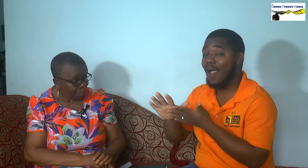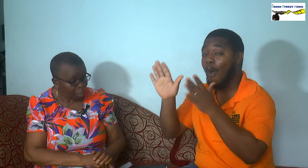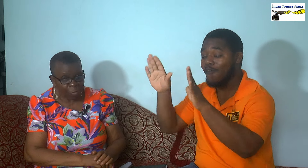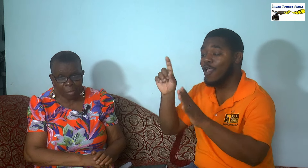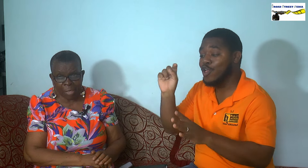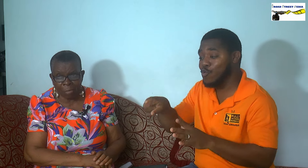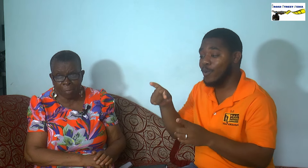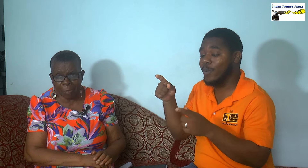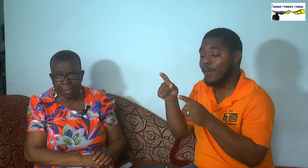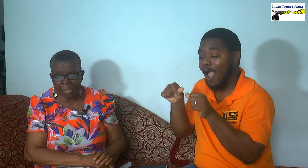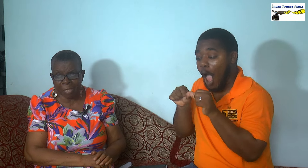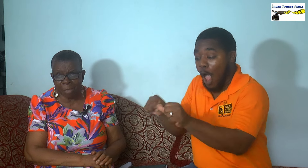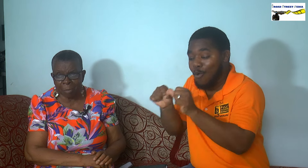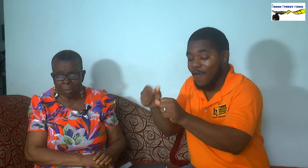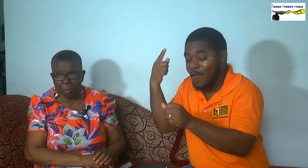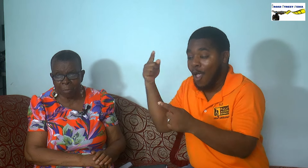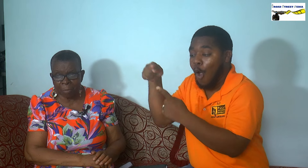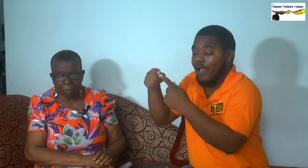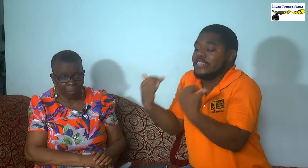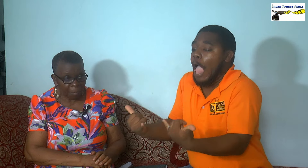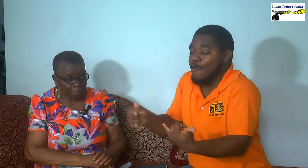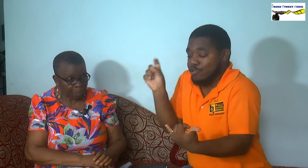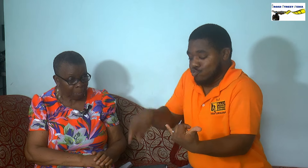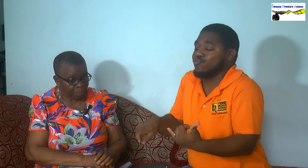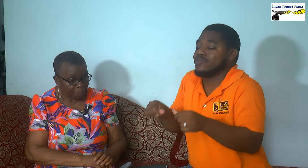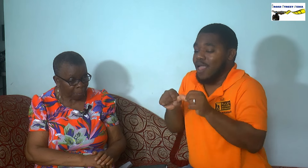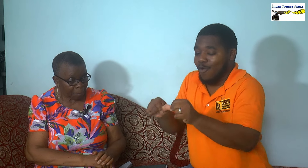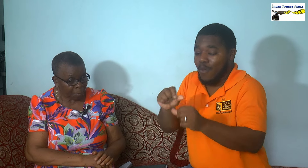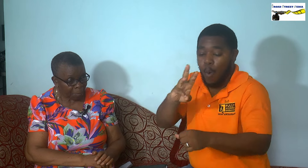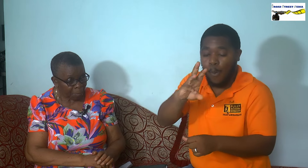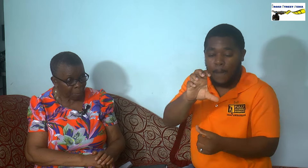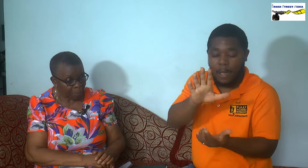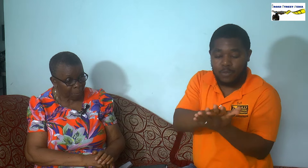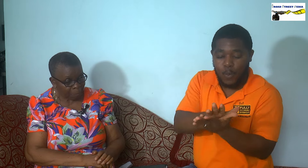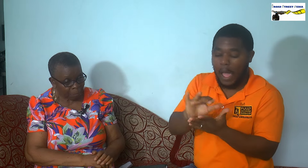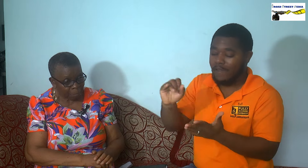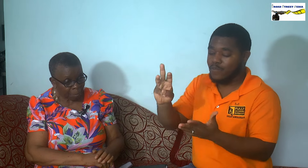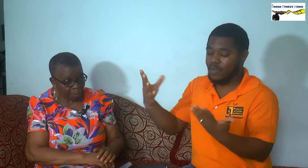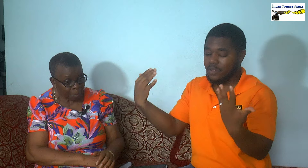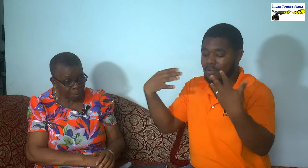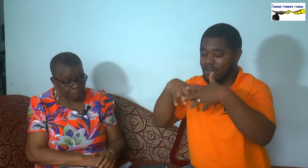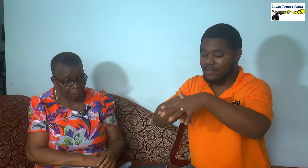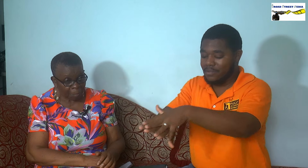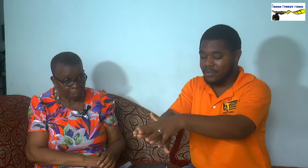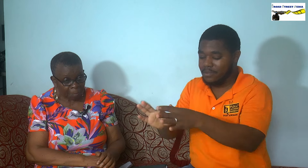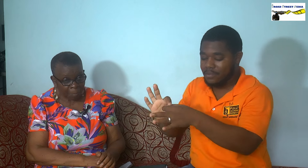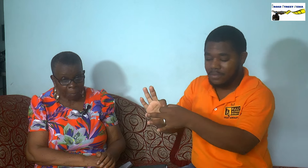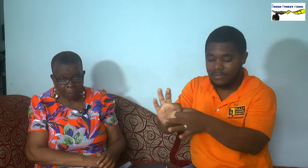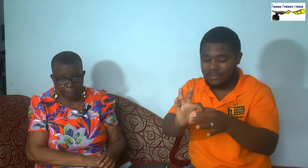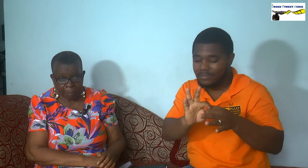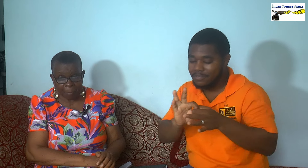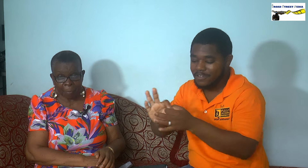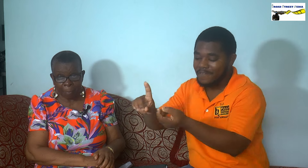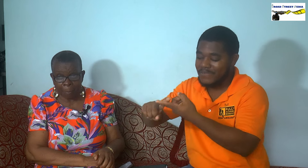That is really nice. I don't remember his name, no. It should have continued until now. Mm-hmm. Wilkie Cumberbatch and Irving Wilson